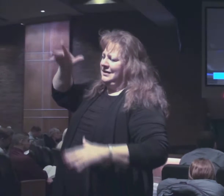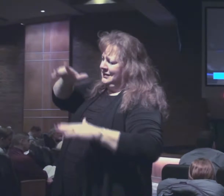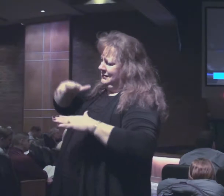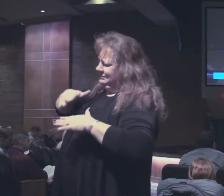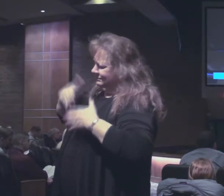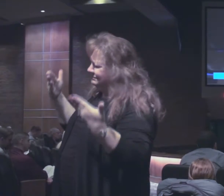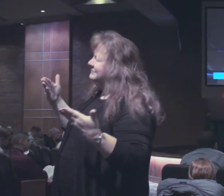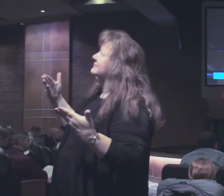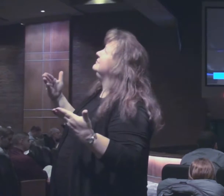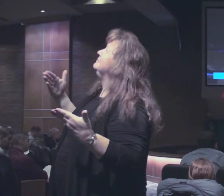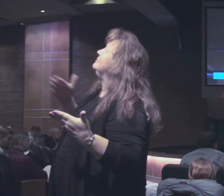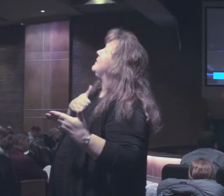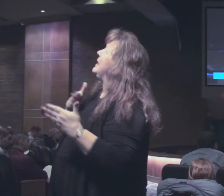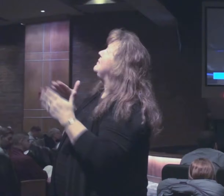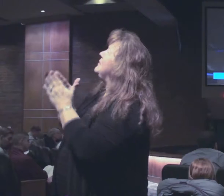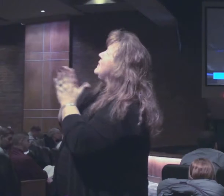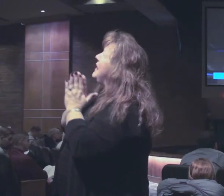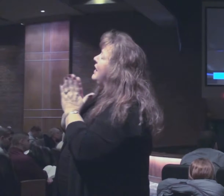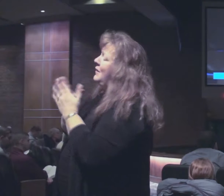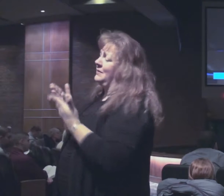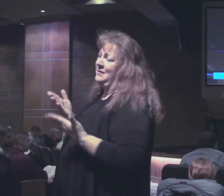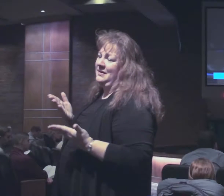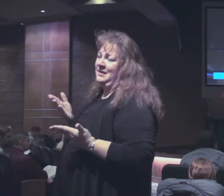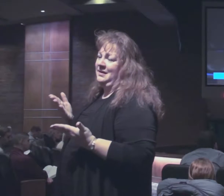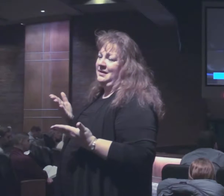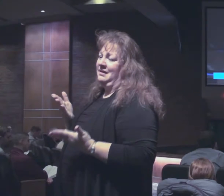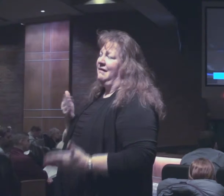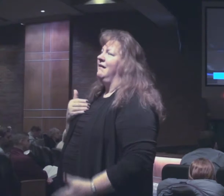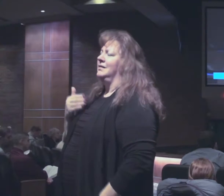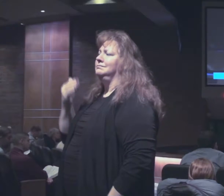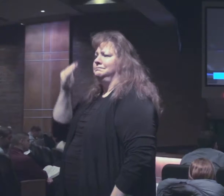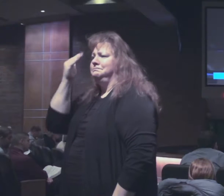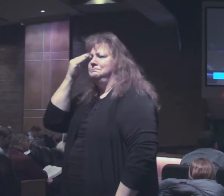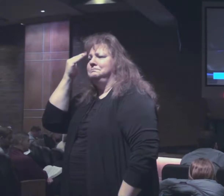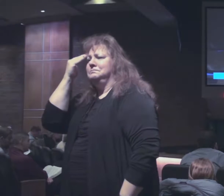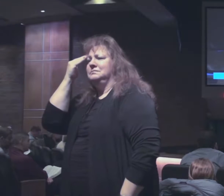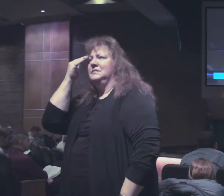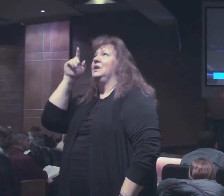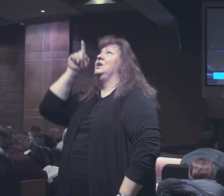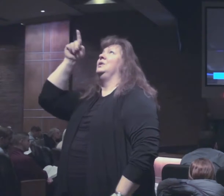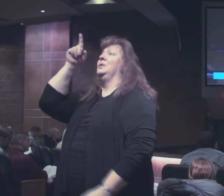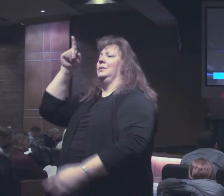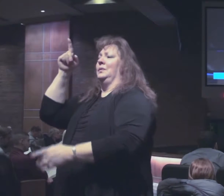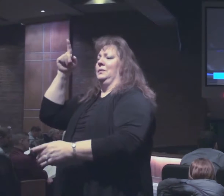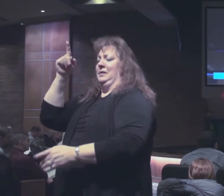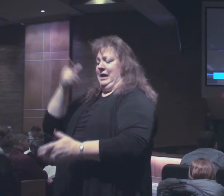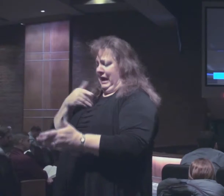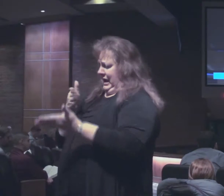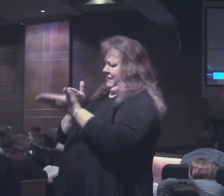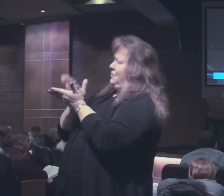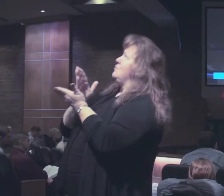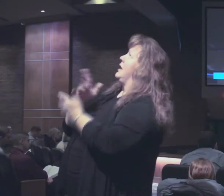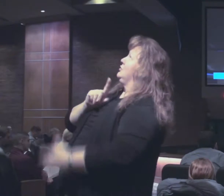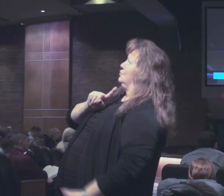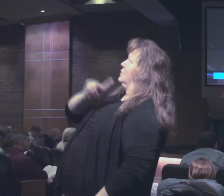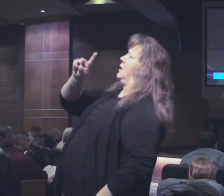to his prayer. And he acknowledges his right to come to God is